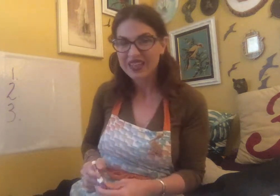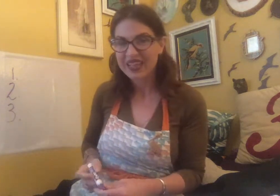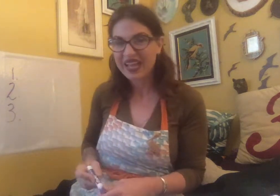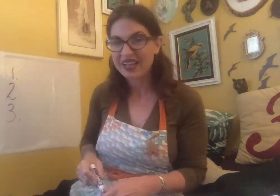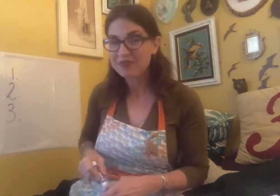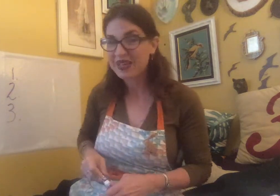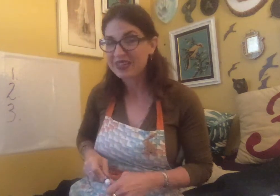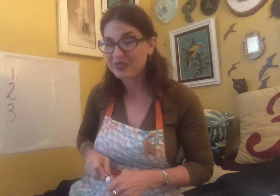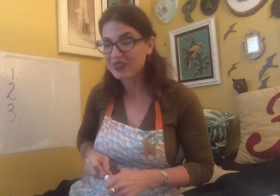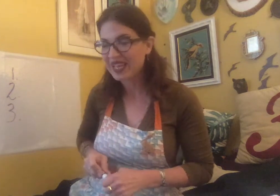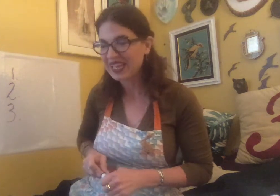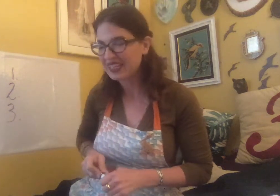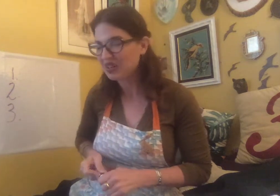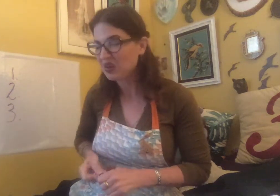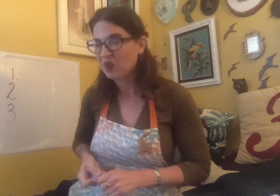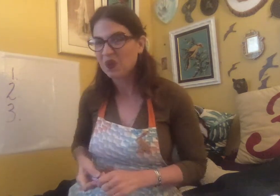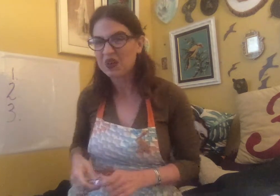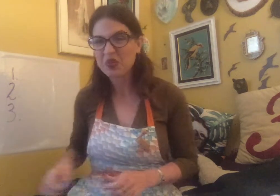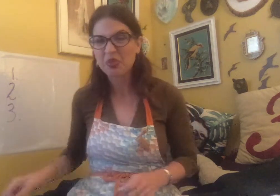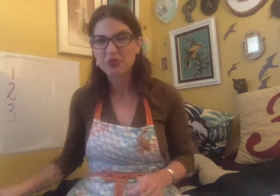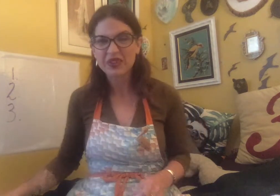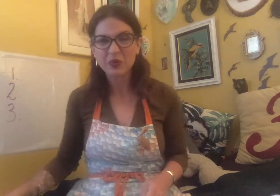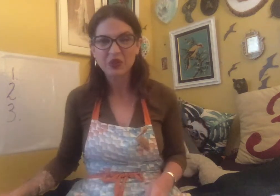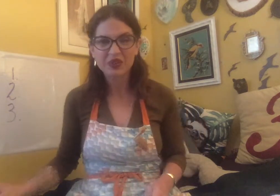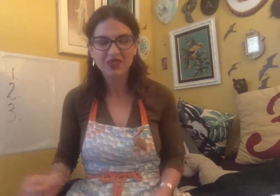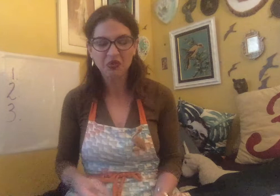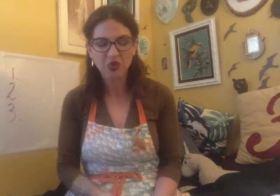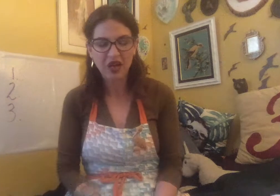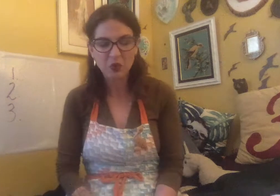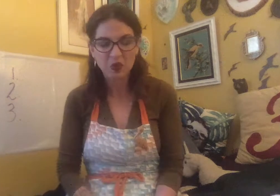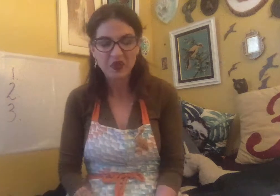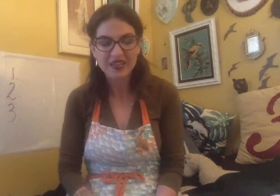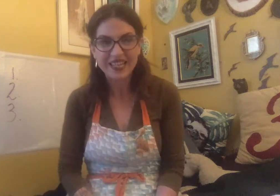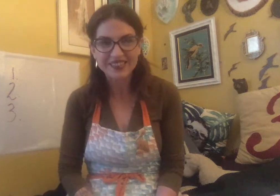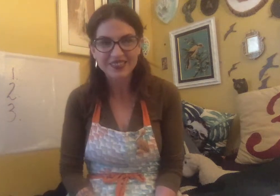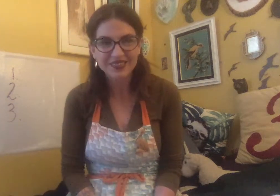three. I bet you can. What are three words that rhyme with nice?